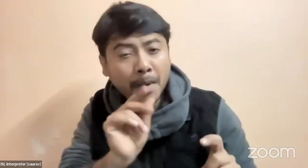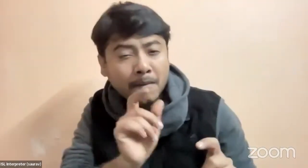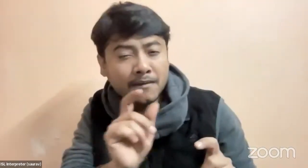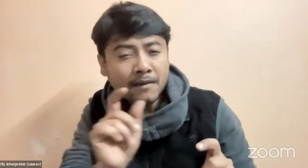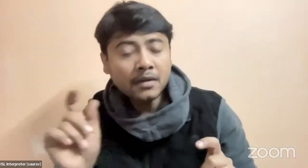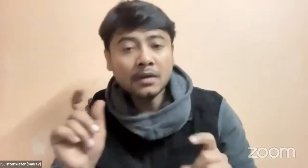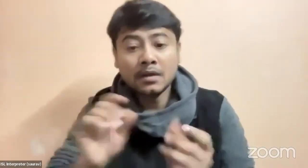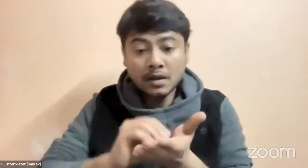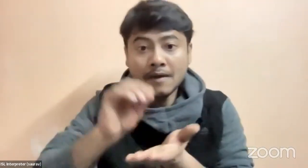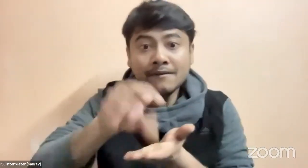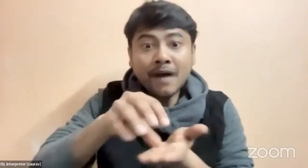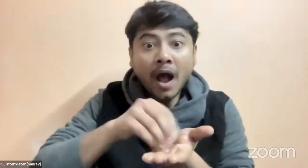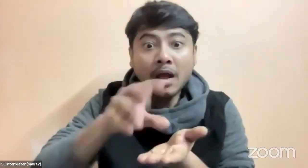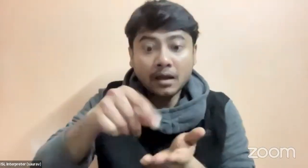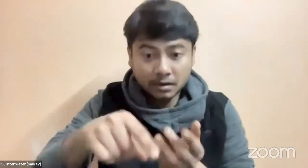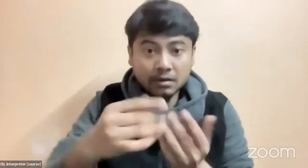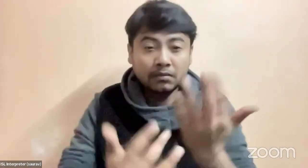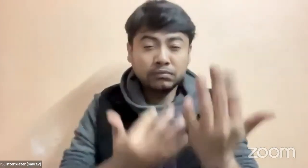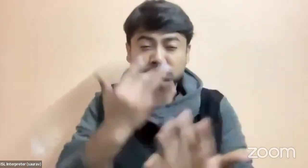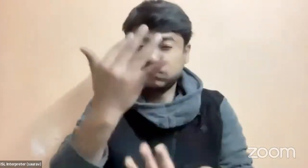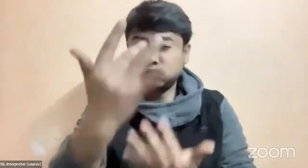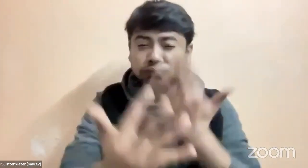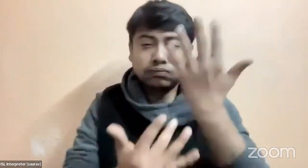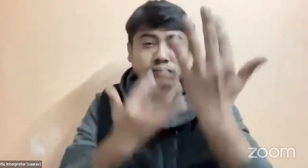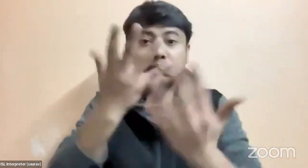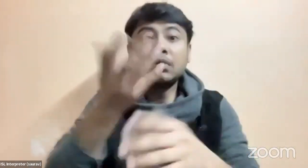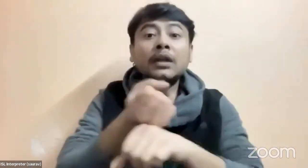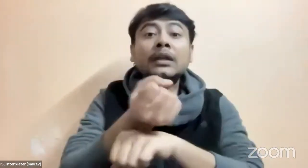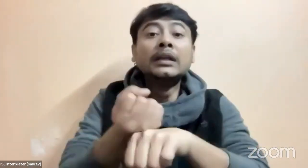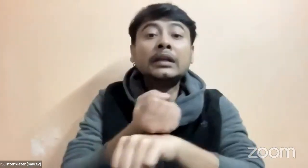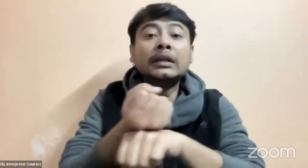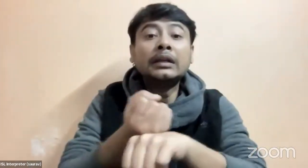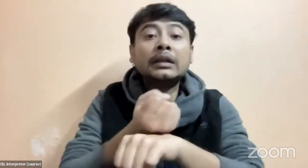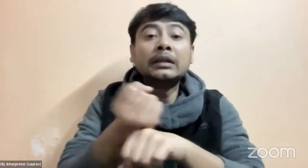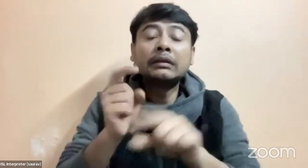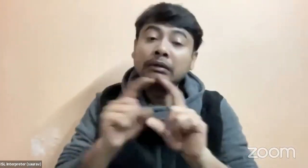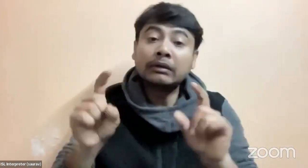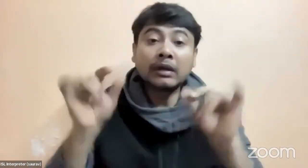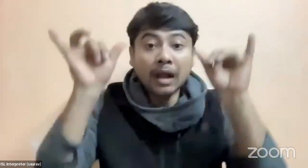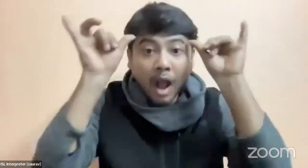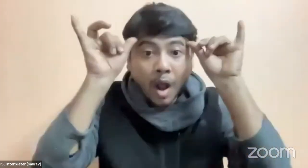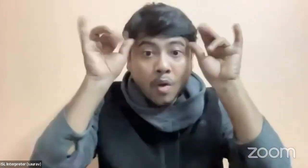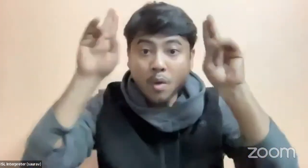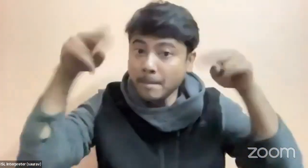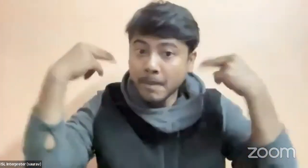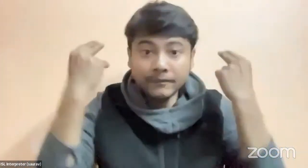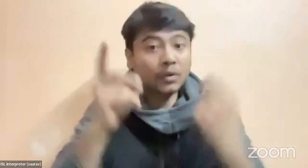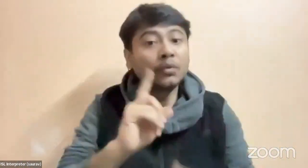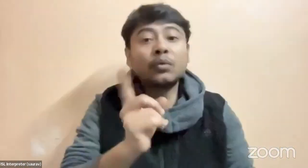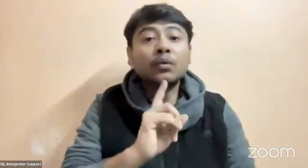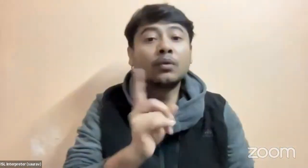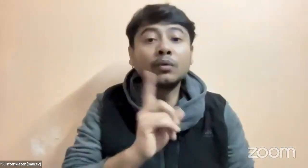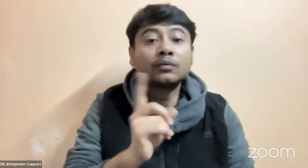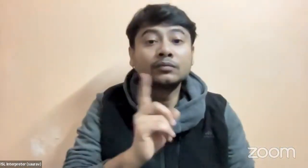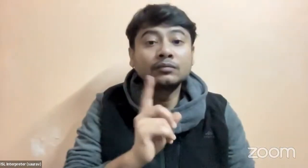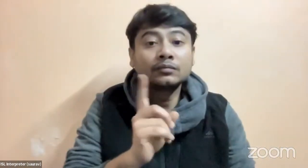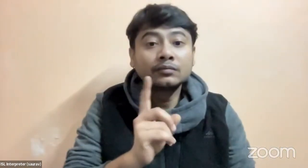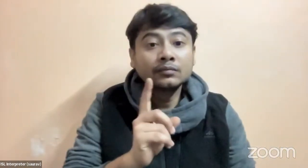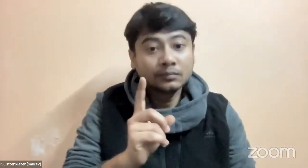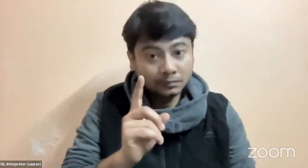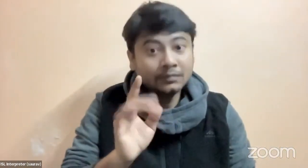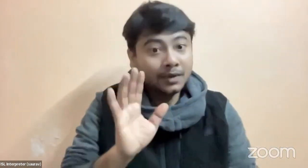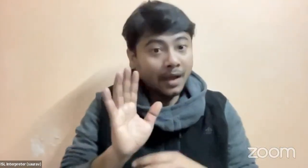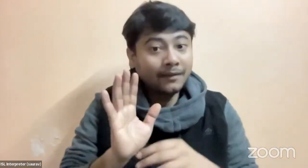should be pure ghee. That too from Indian desi cow. No buffalo ghee you can use. So this